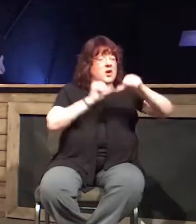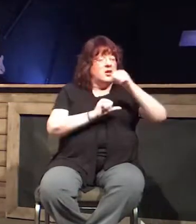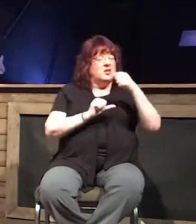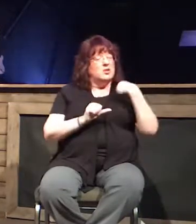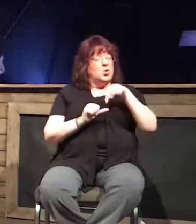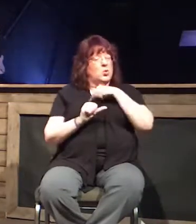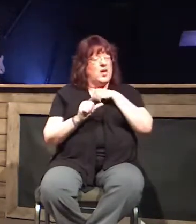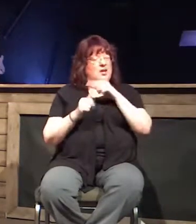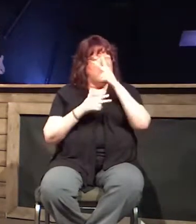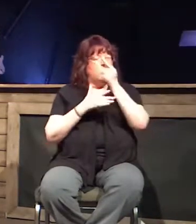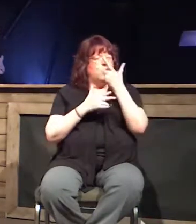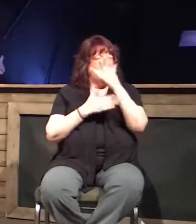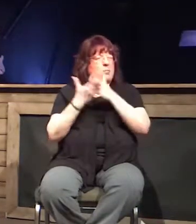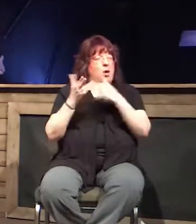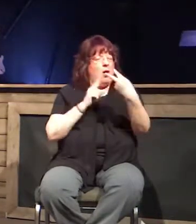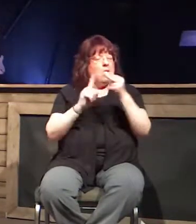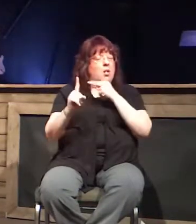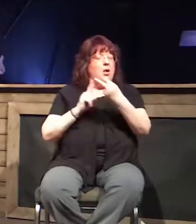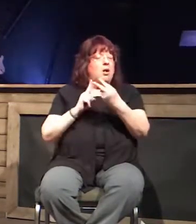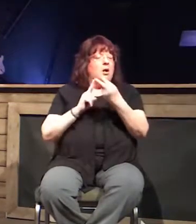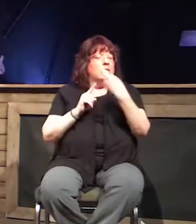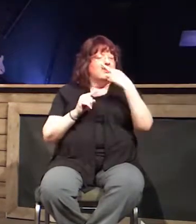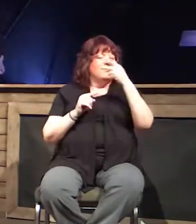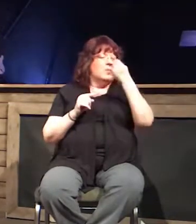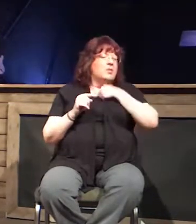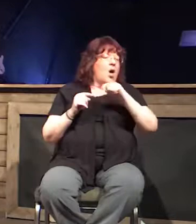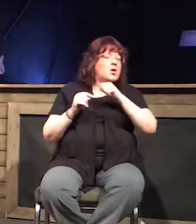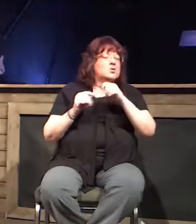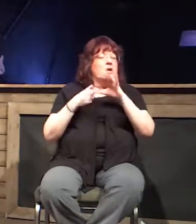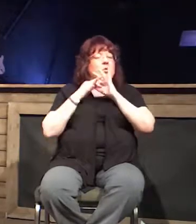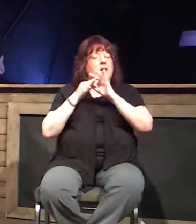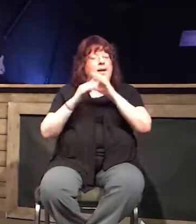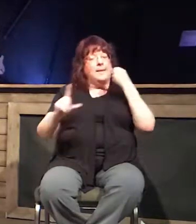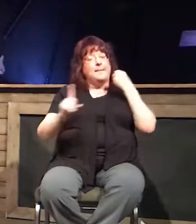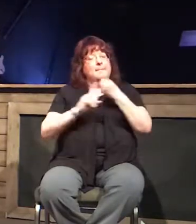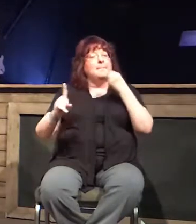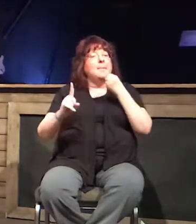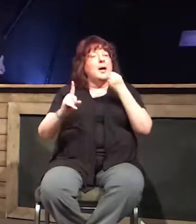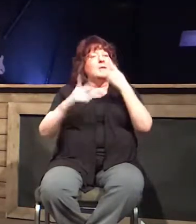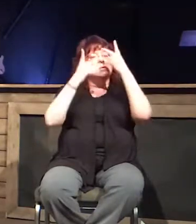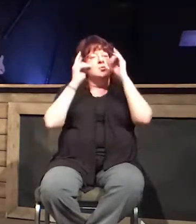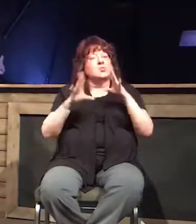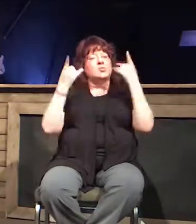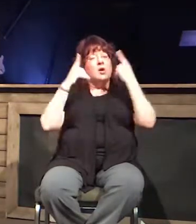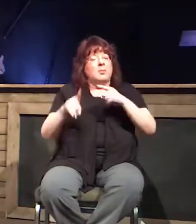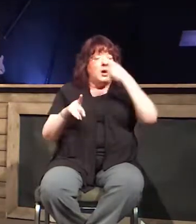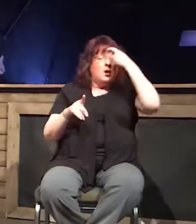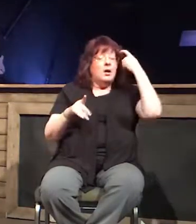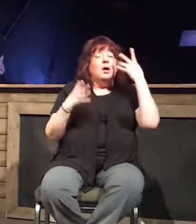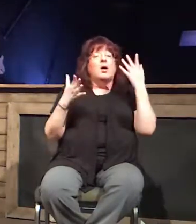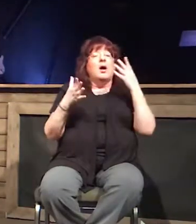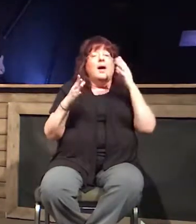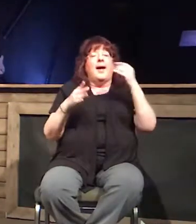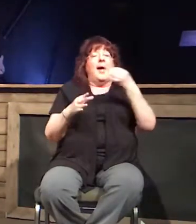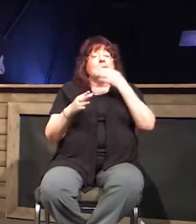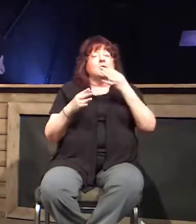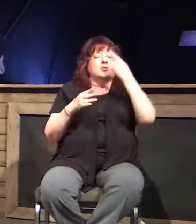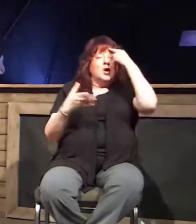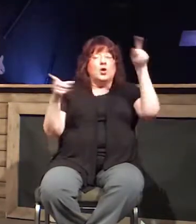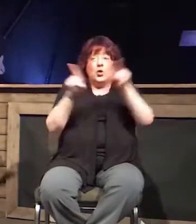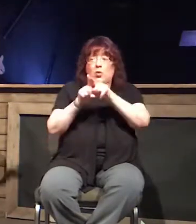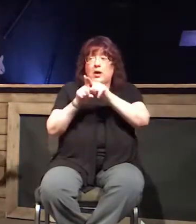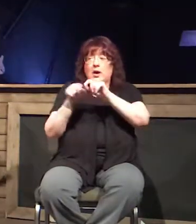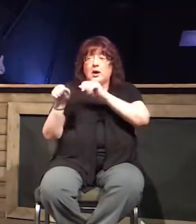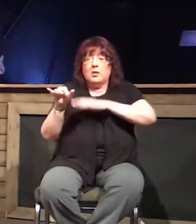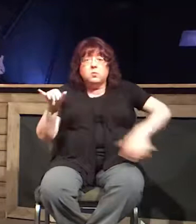we've been taking kind of a three-part look at the theology of relationship and how it impacts trauma. All the experts agree across